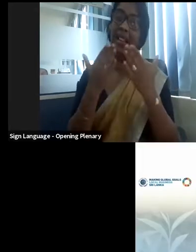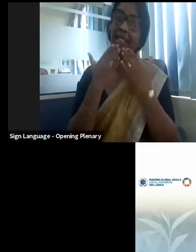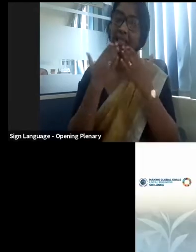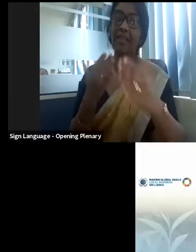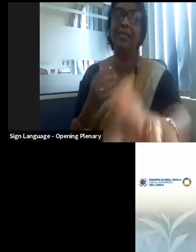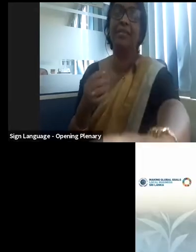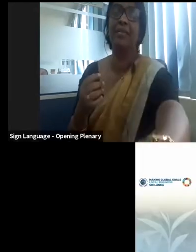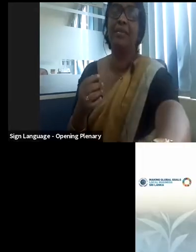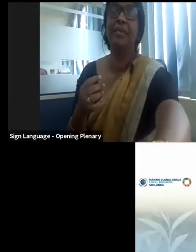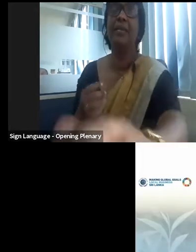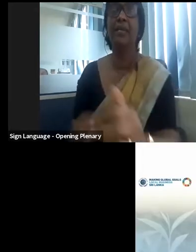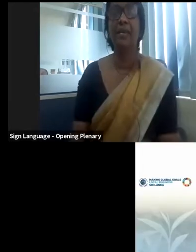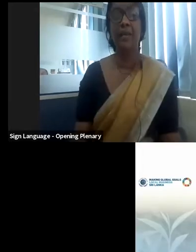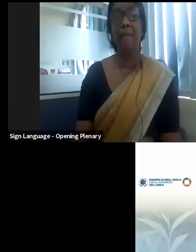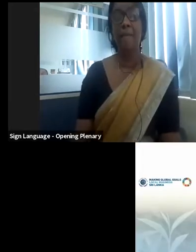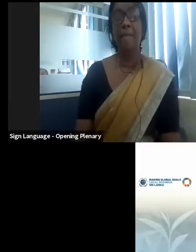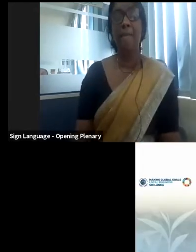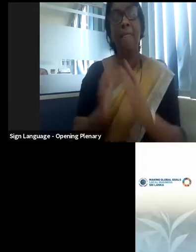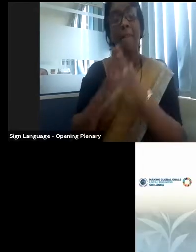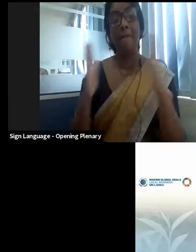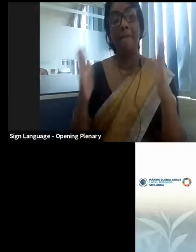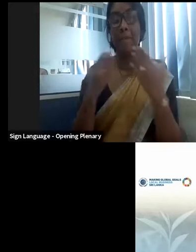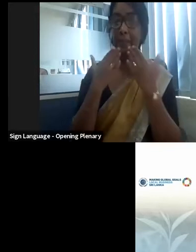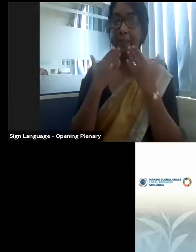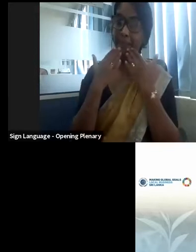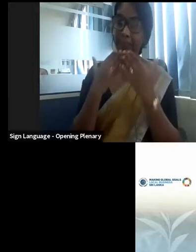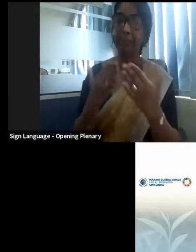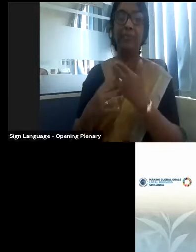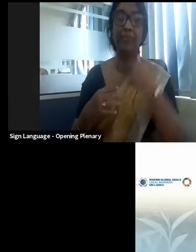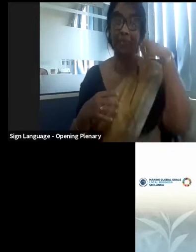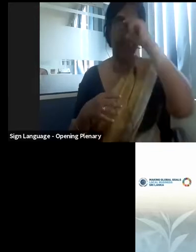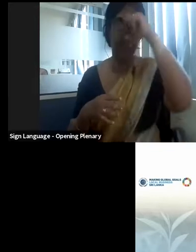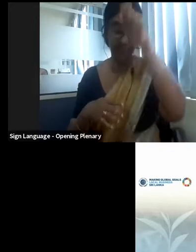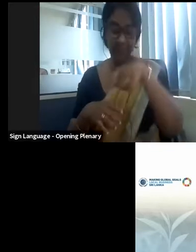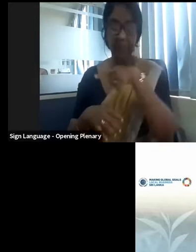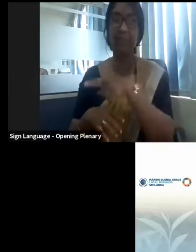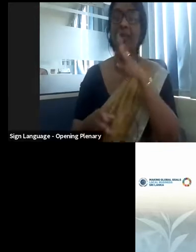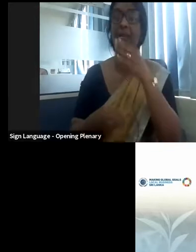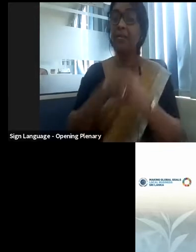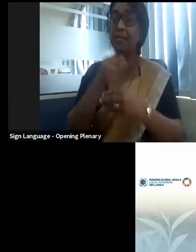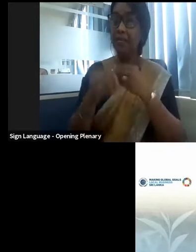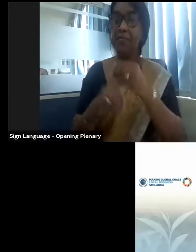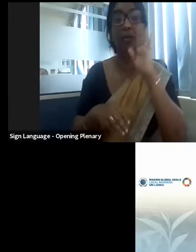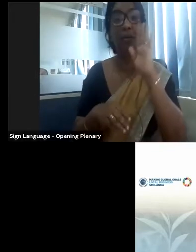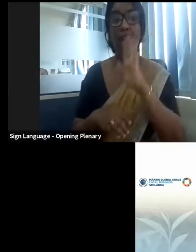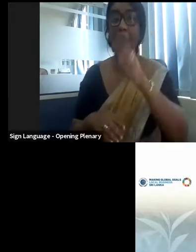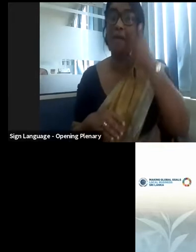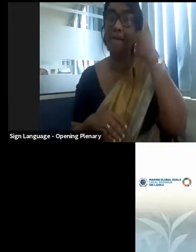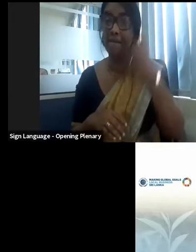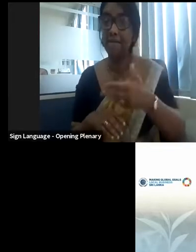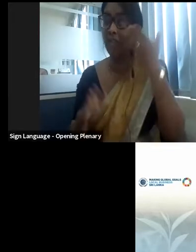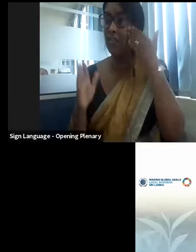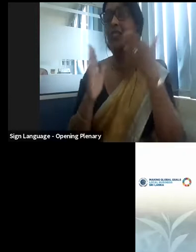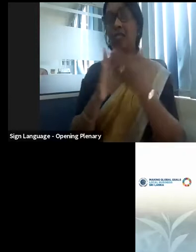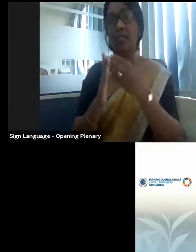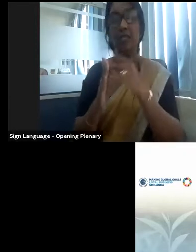Thank you, Mr. Fernando, for highlighting the important role business has to play in moving forward the 2030 agenda. Our next speaker is